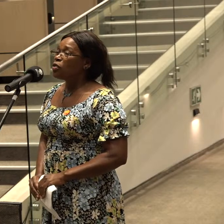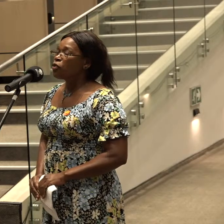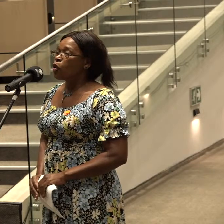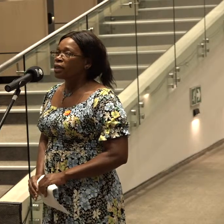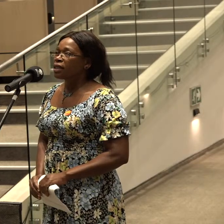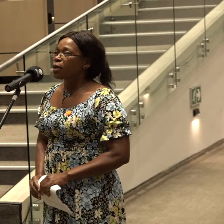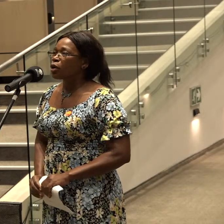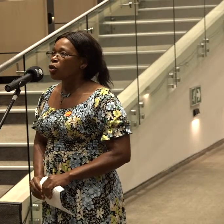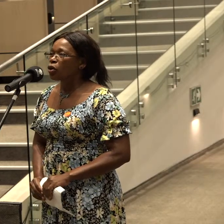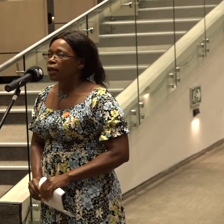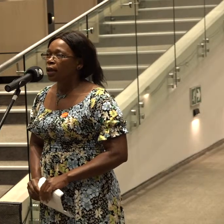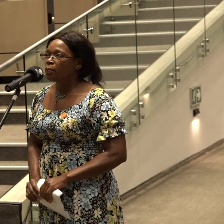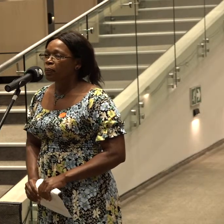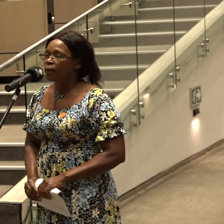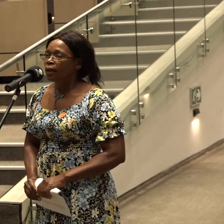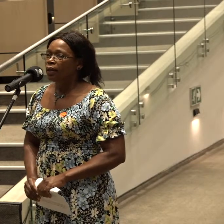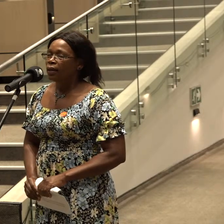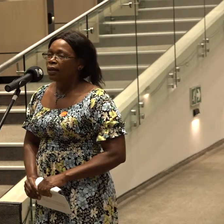foreign